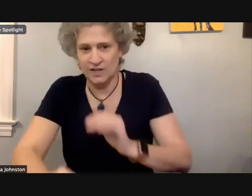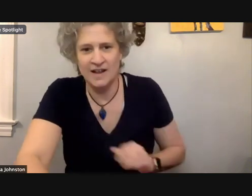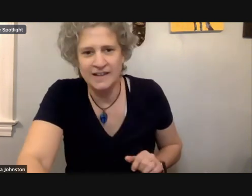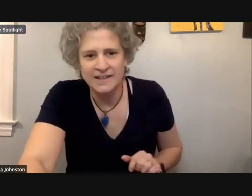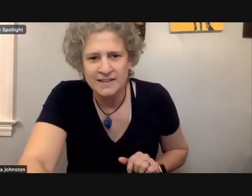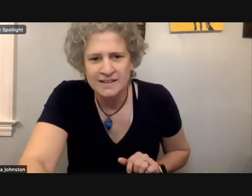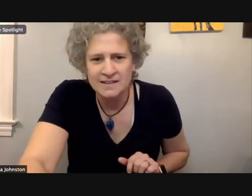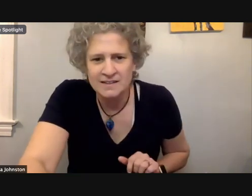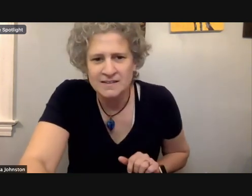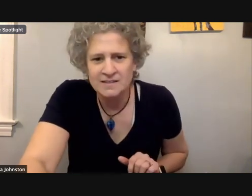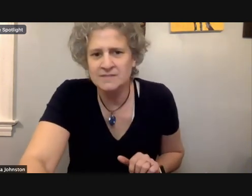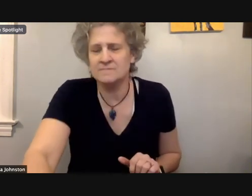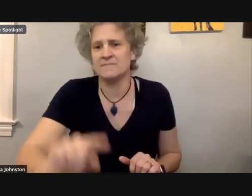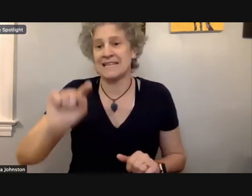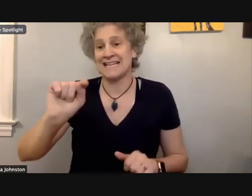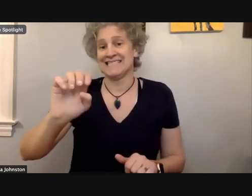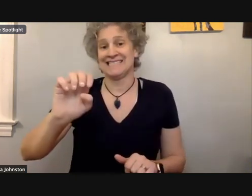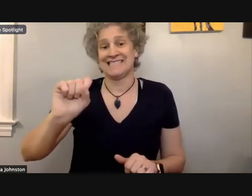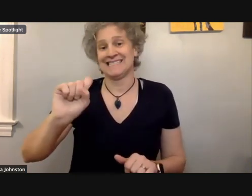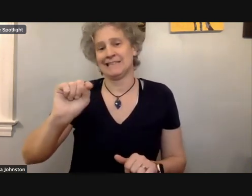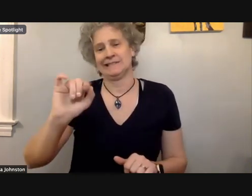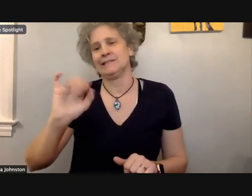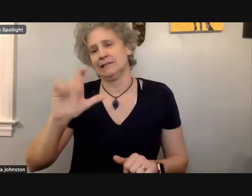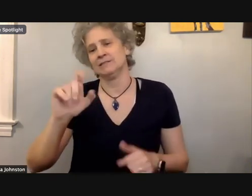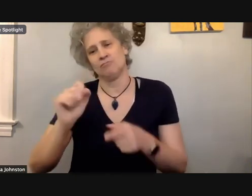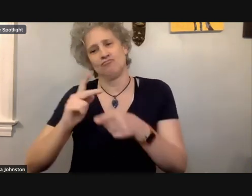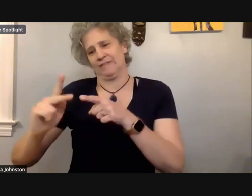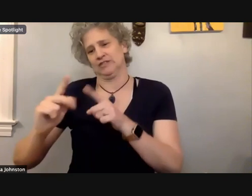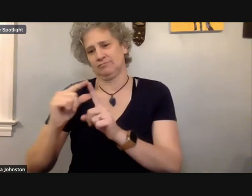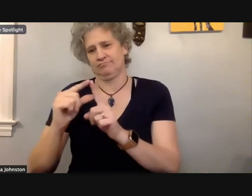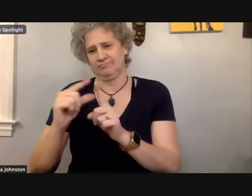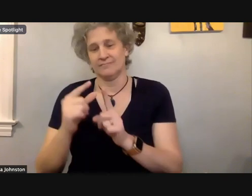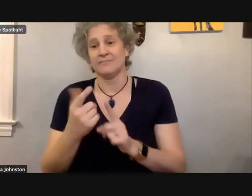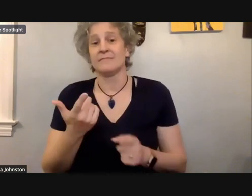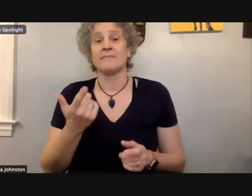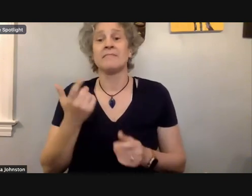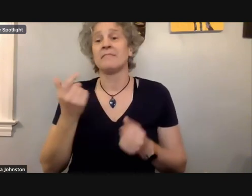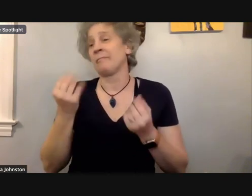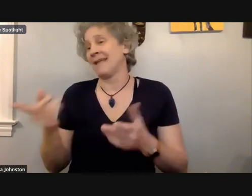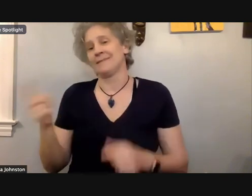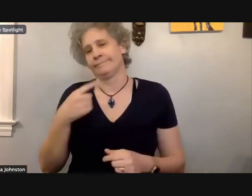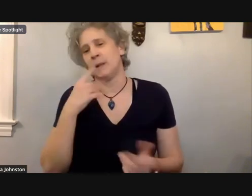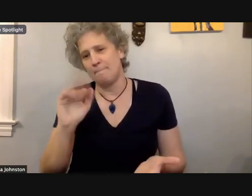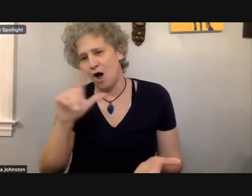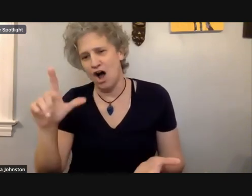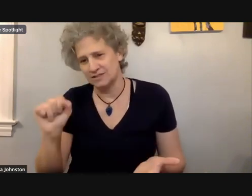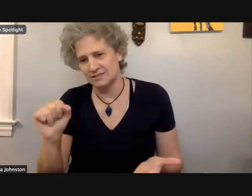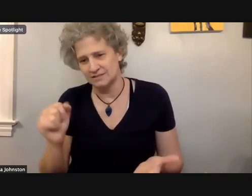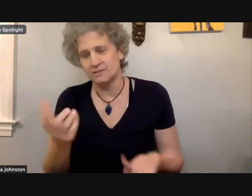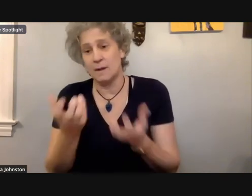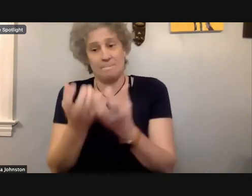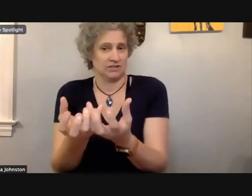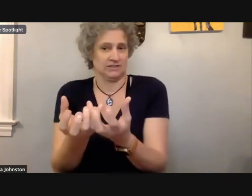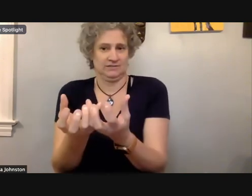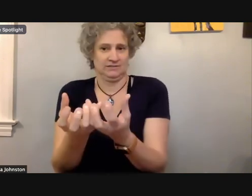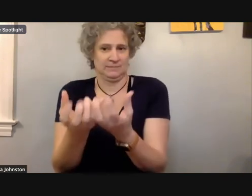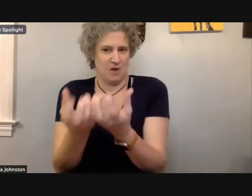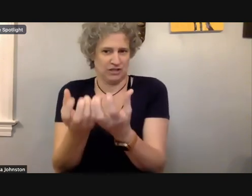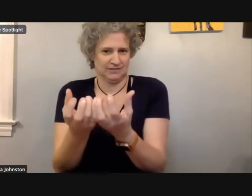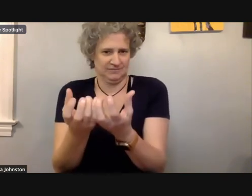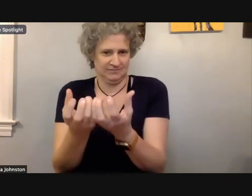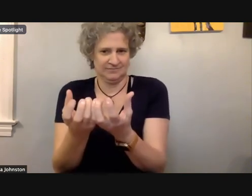sign. Testicles, again, the professional medical term. A lot of people